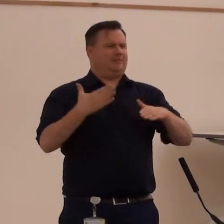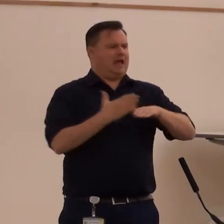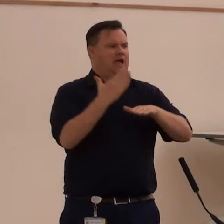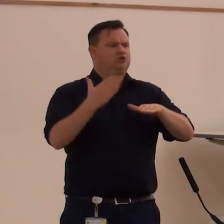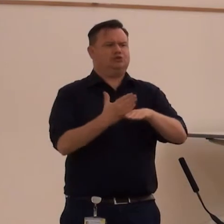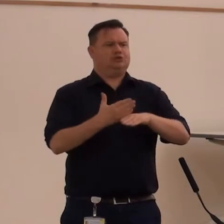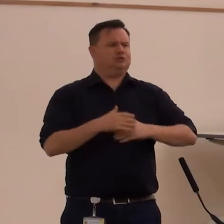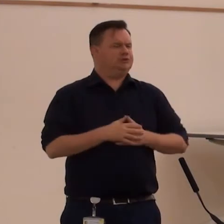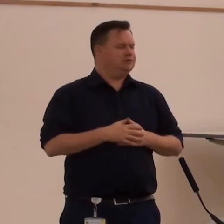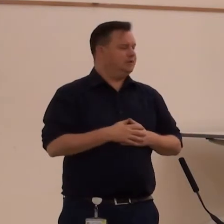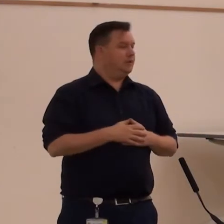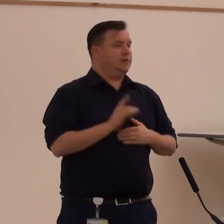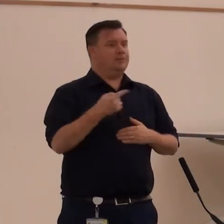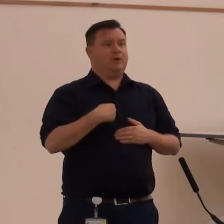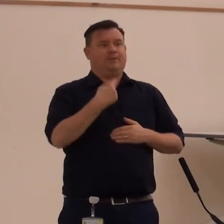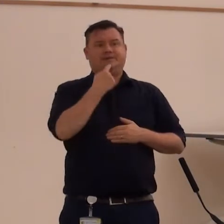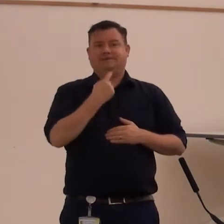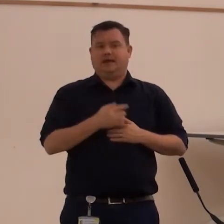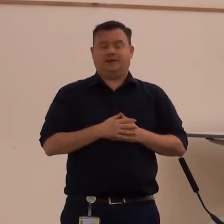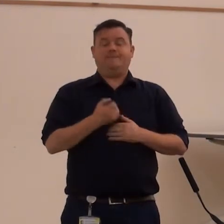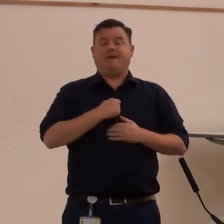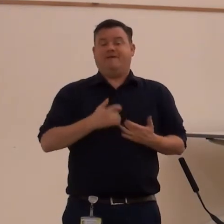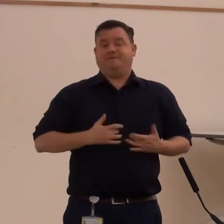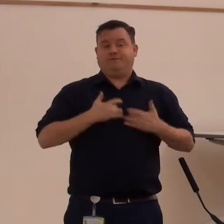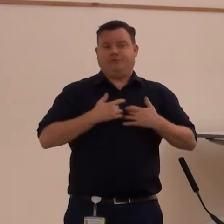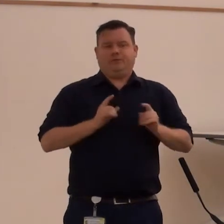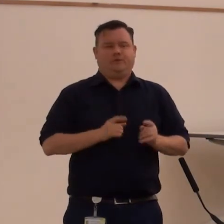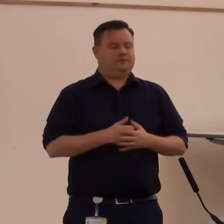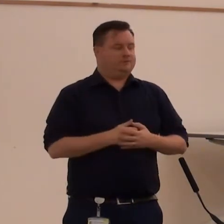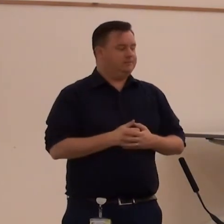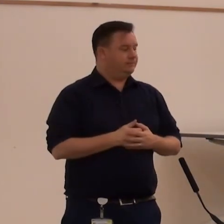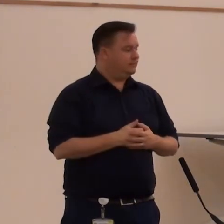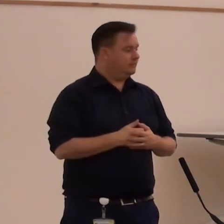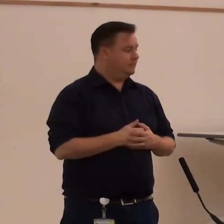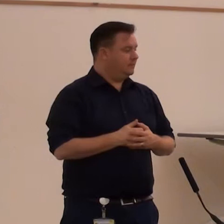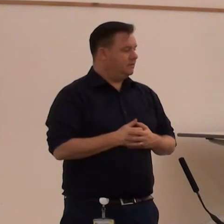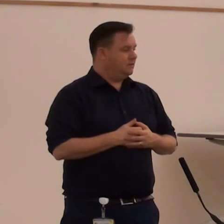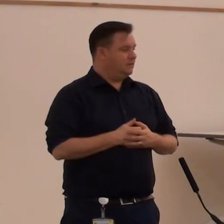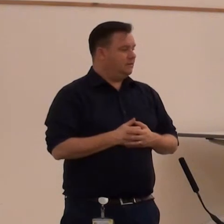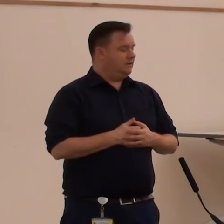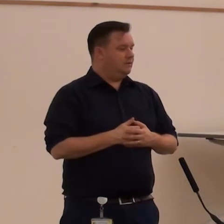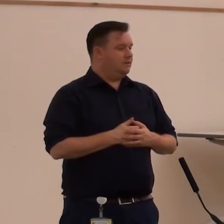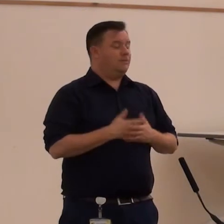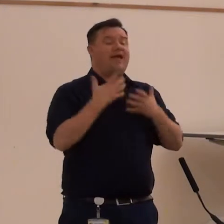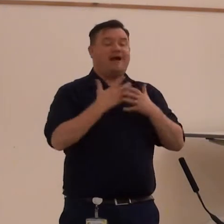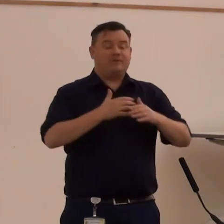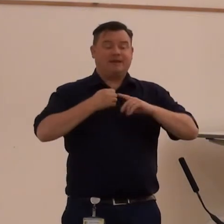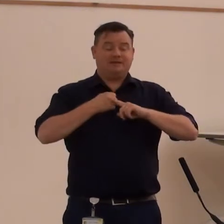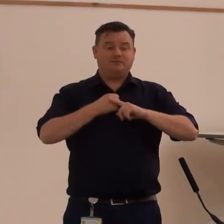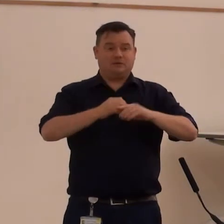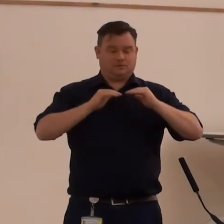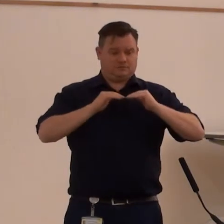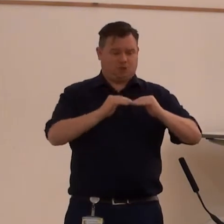But what we're saying, or my opinion on this, is they need to be frequent and they need to be consistent. Because doing